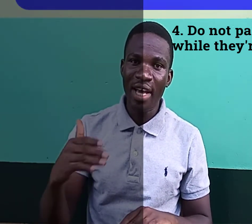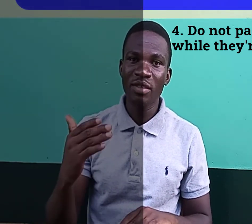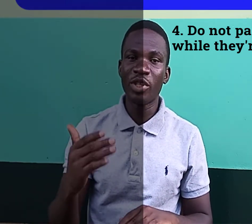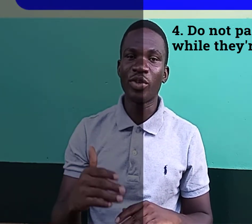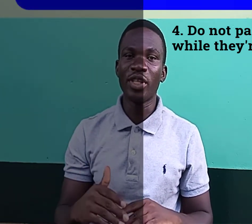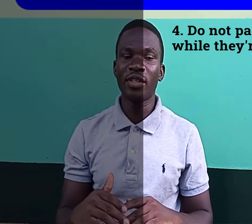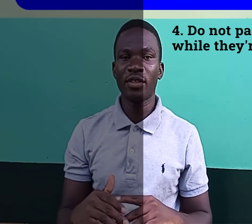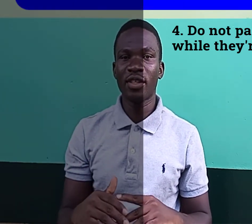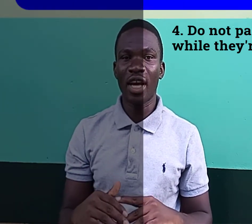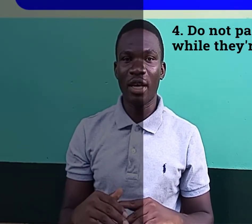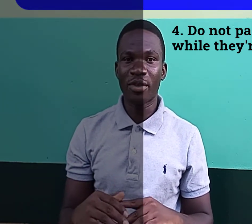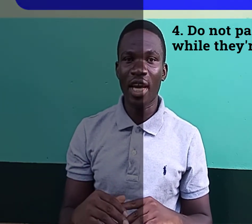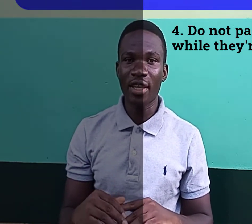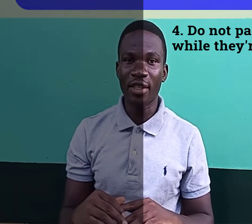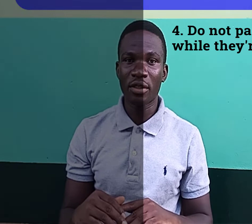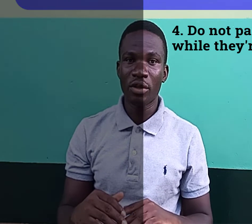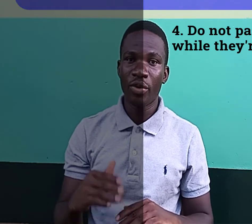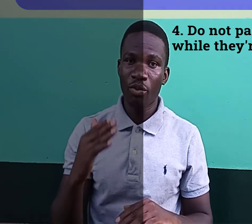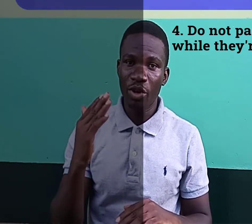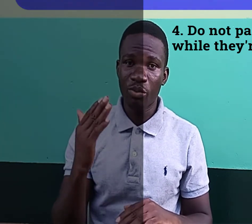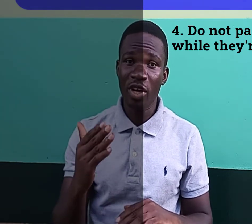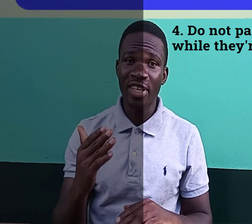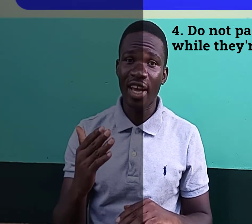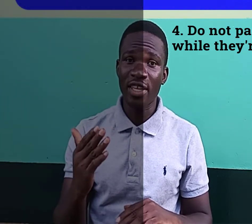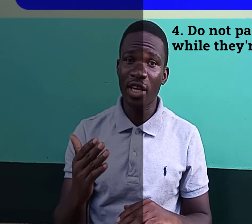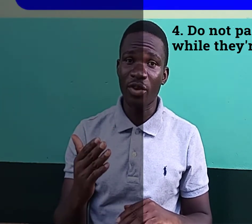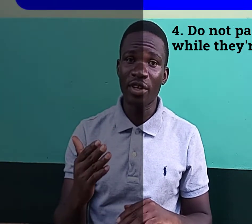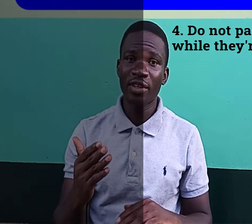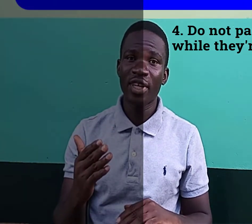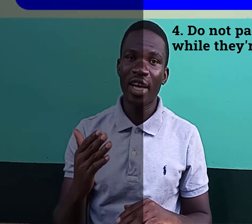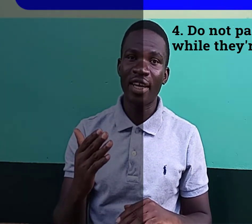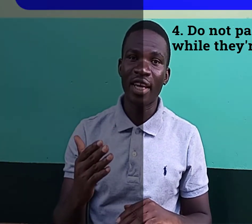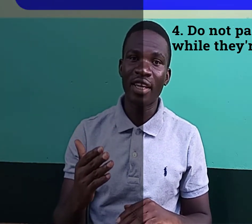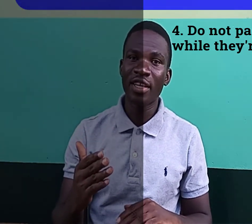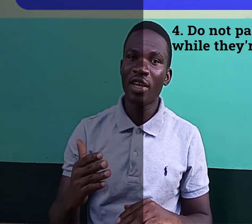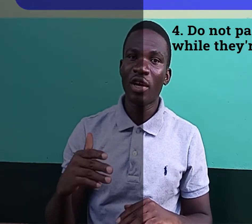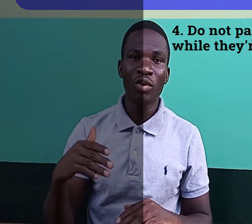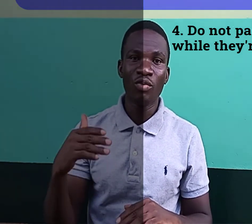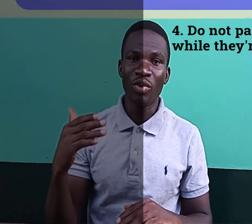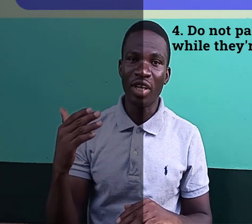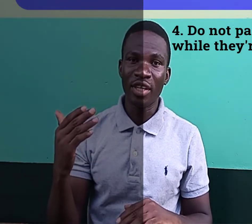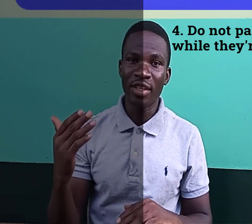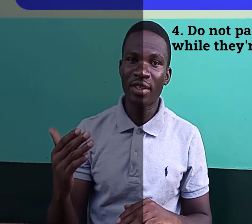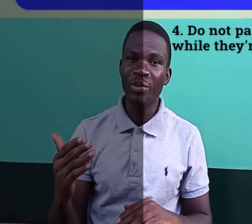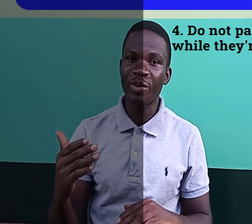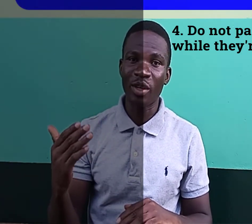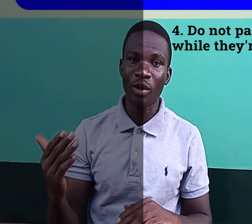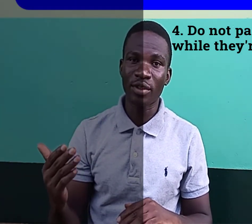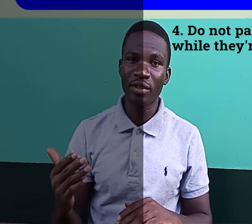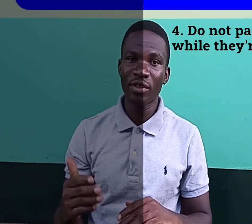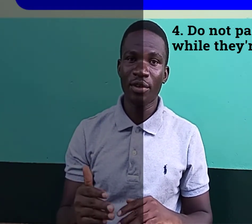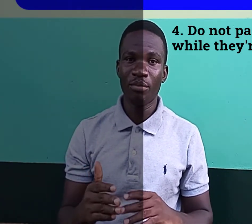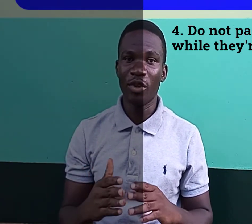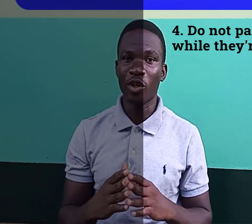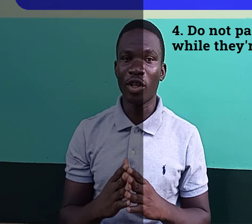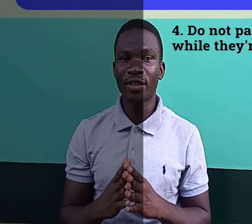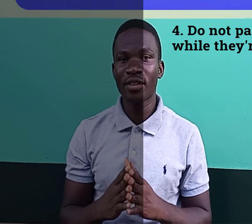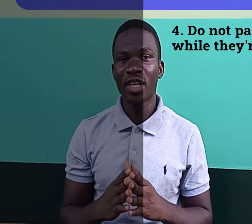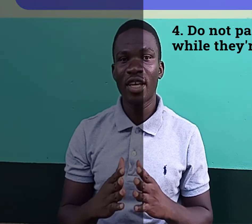in between signers, we block their hearing, and then we disturb them a lot because they